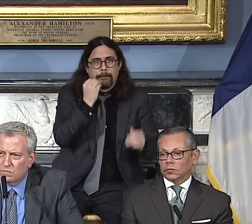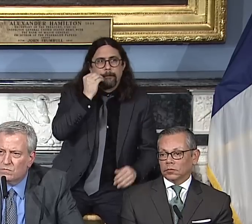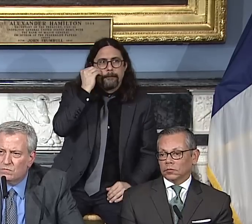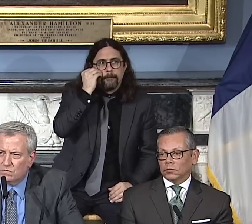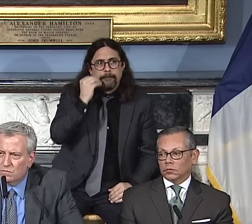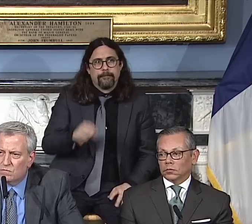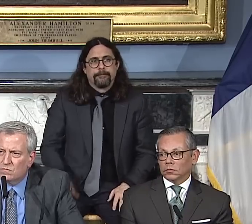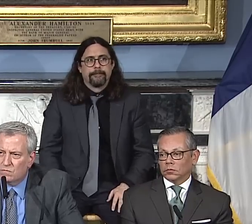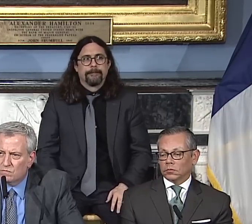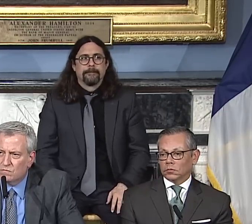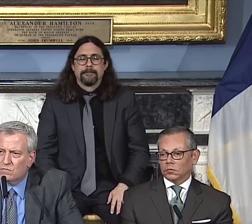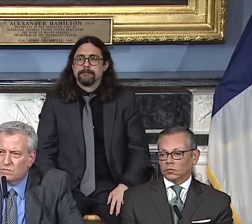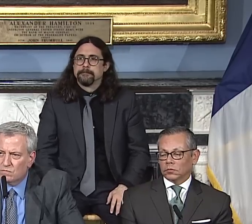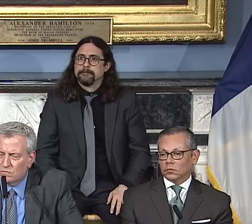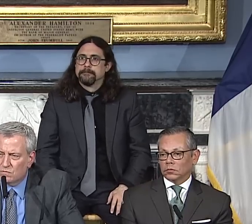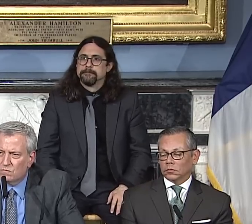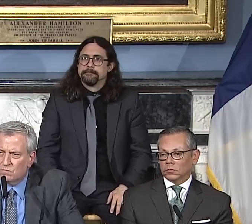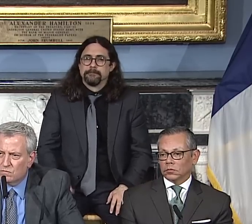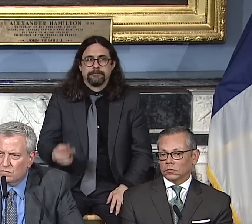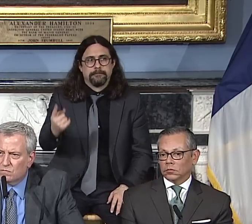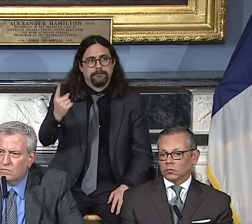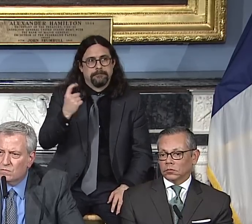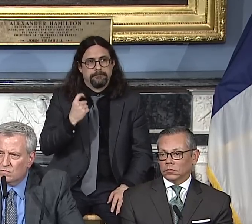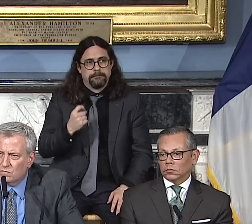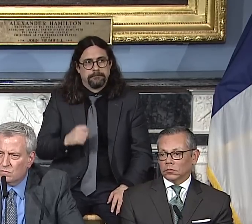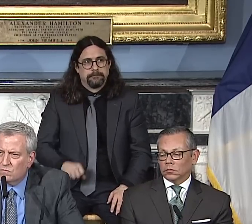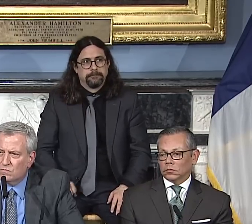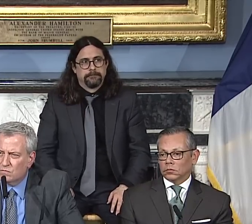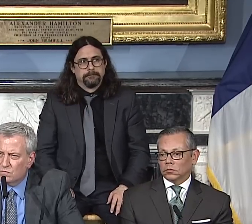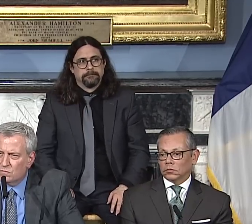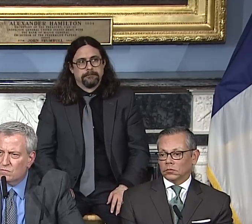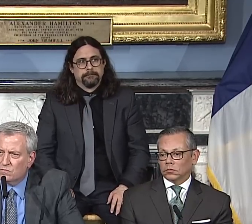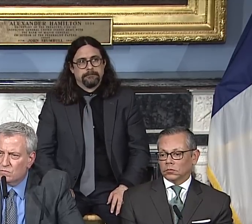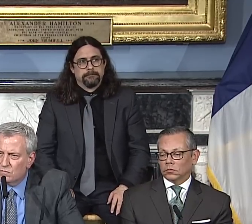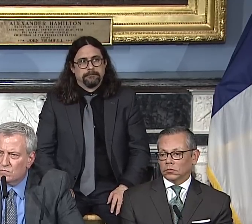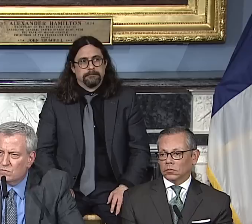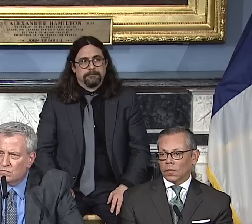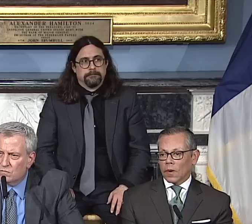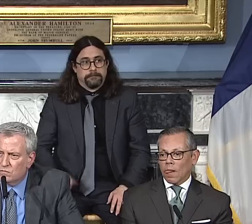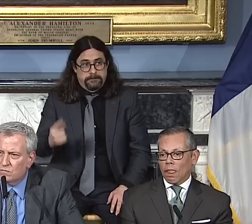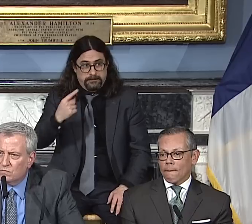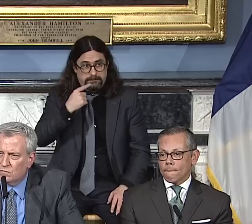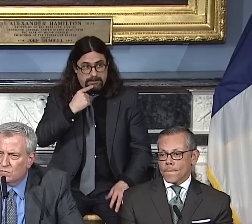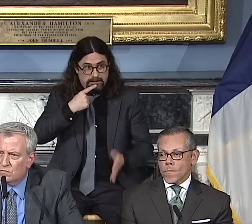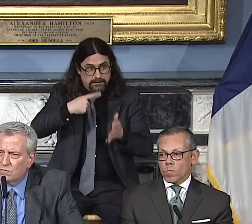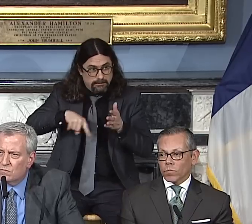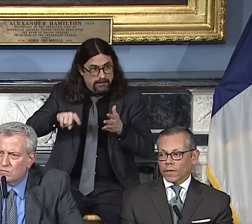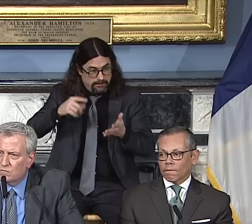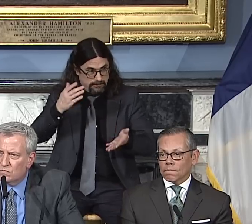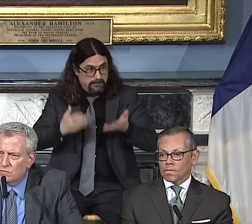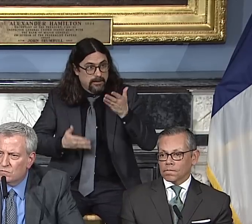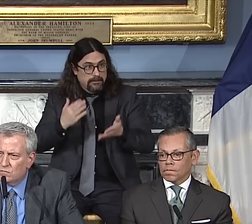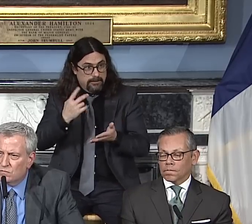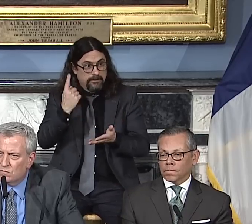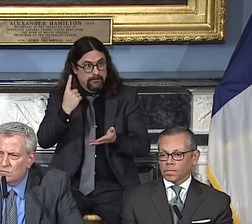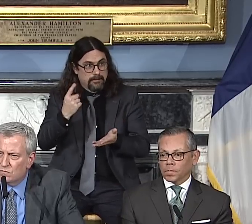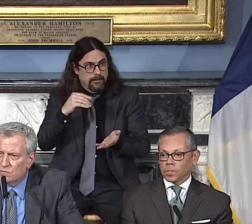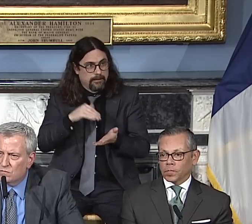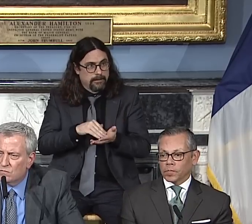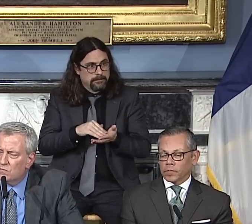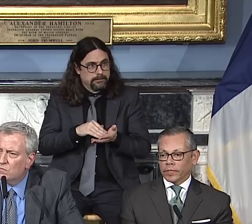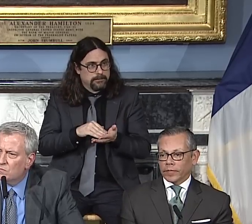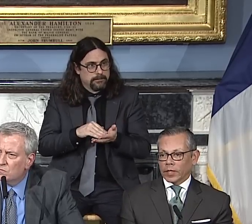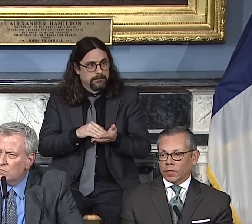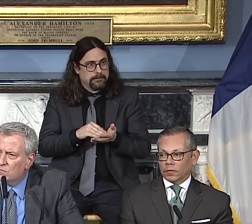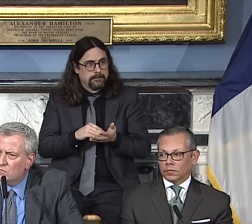by next week. We're talking here about hospital capabilities. What is the point where the city says, you know what, maybe we'd like not to get to